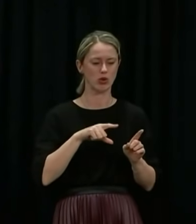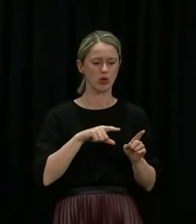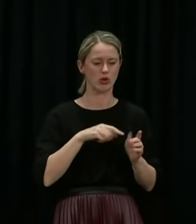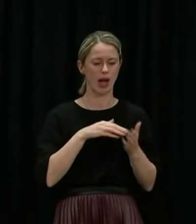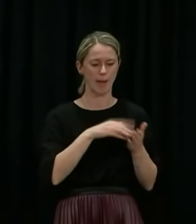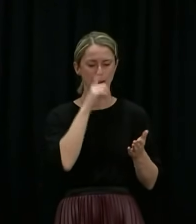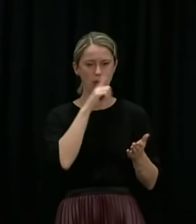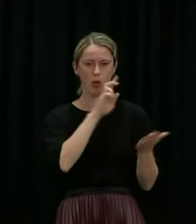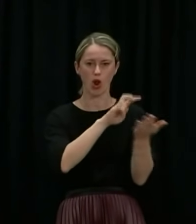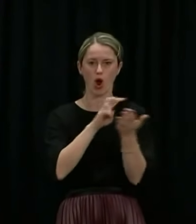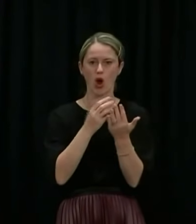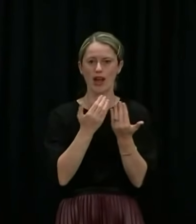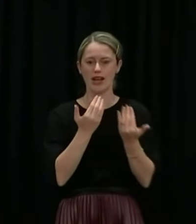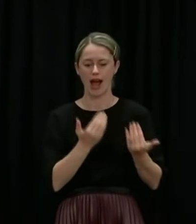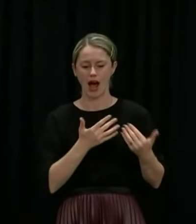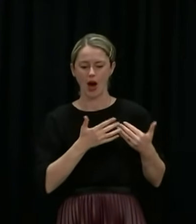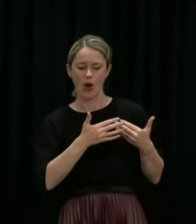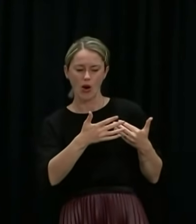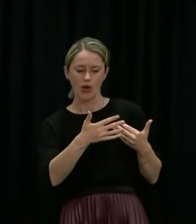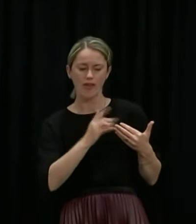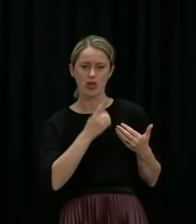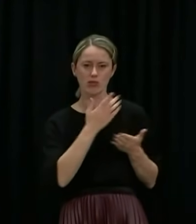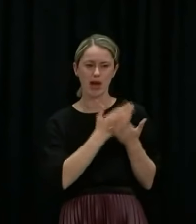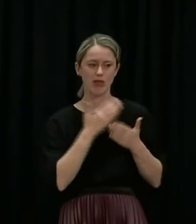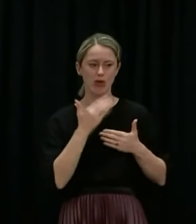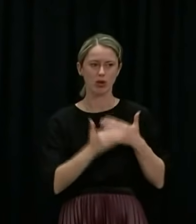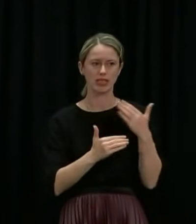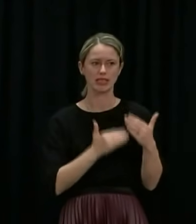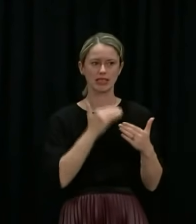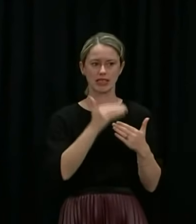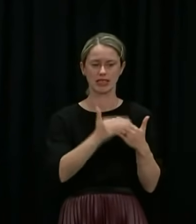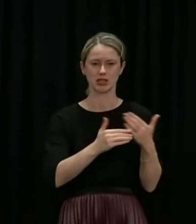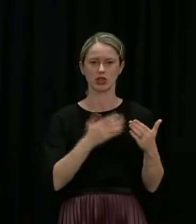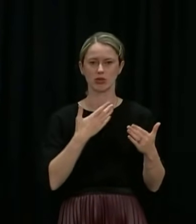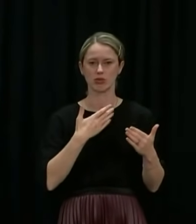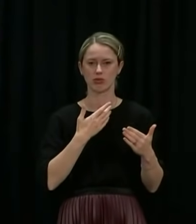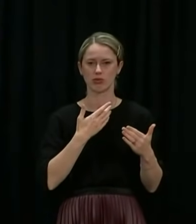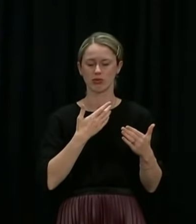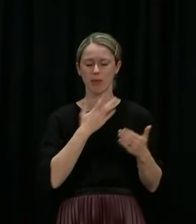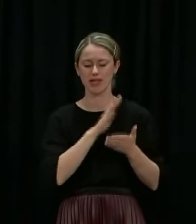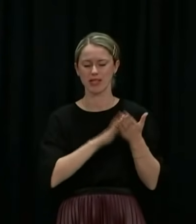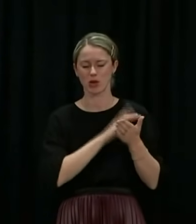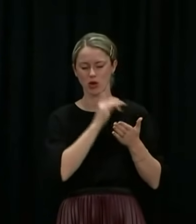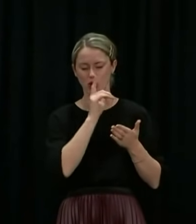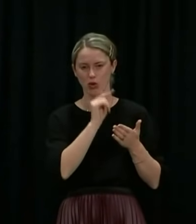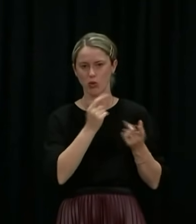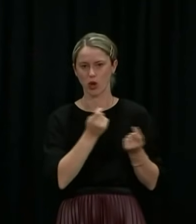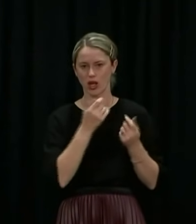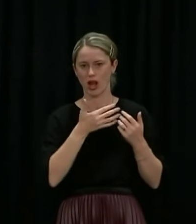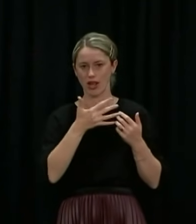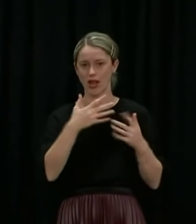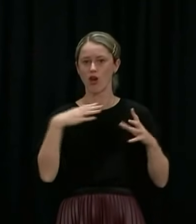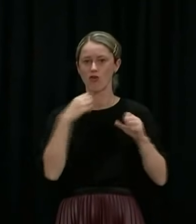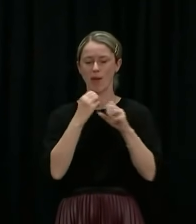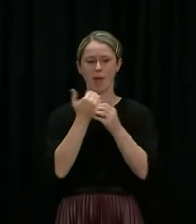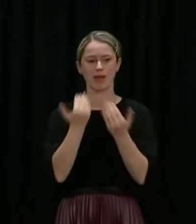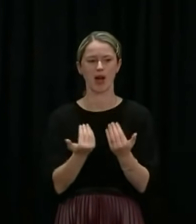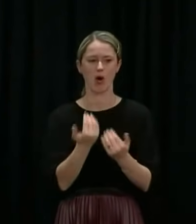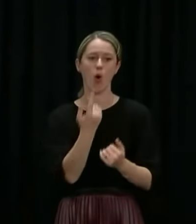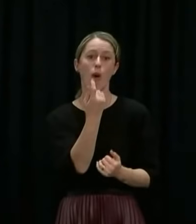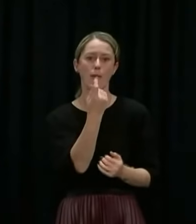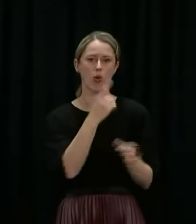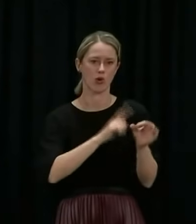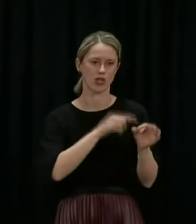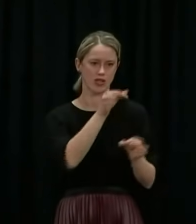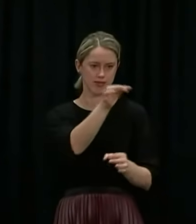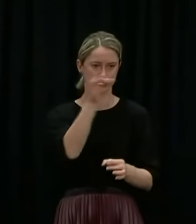demand while people do this first part of the process to make it more sustainable. So we'll wrap up now, but lucky